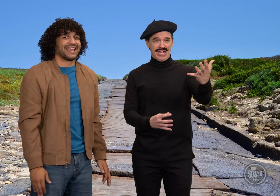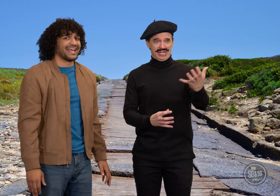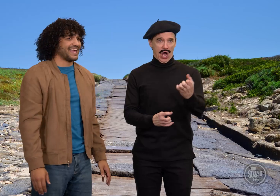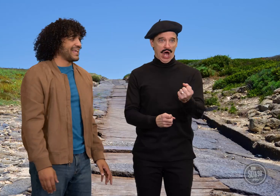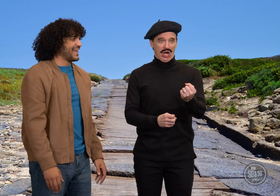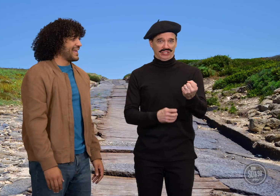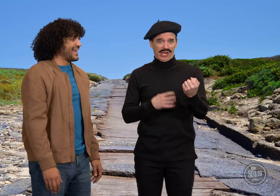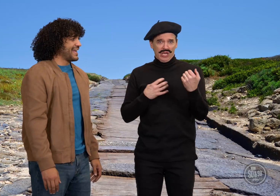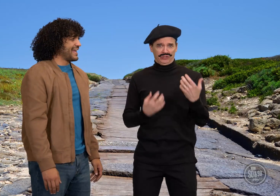eagle